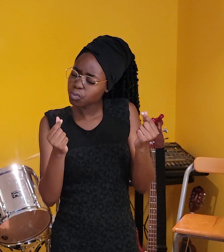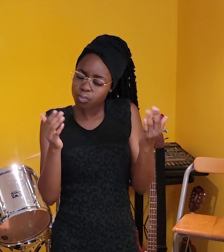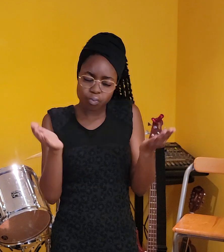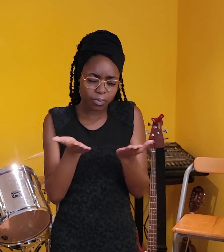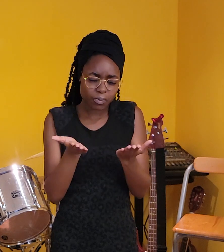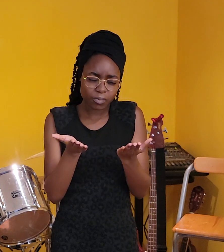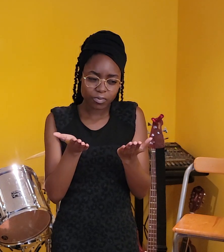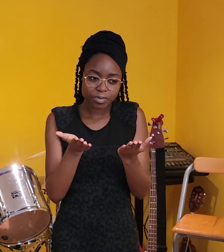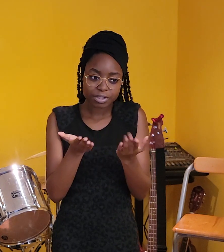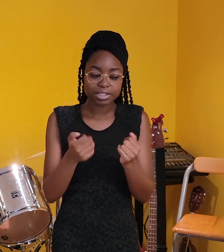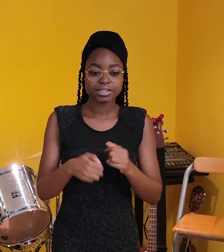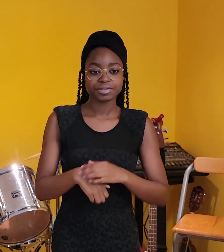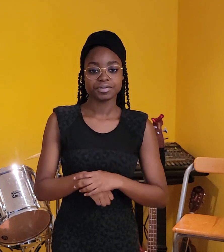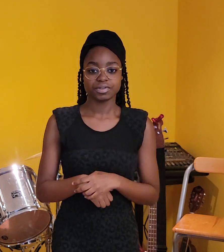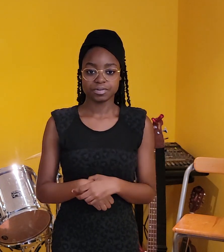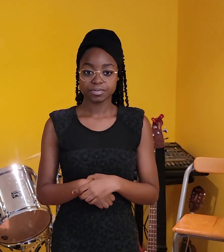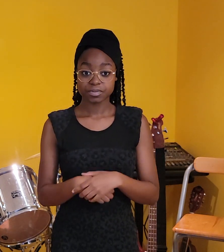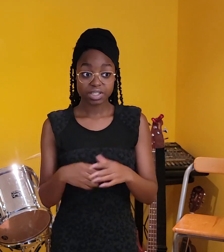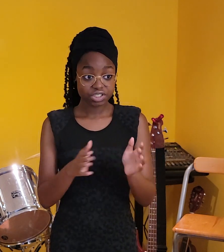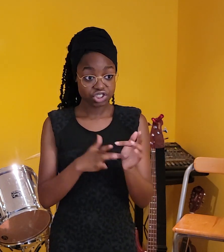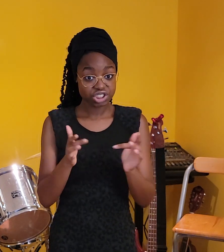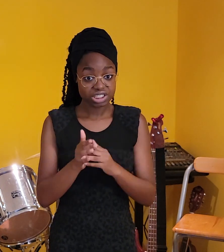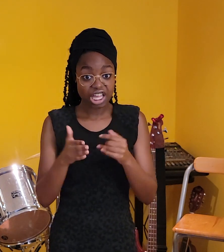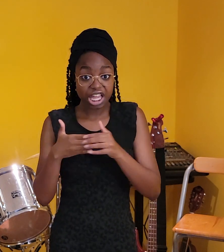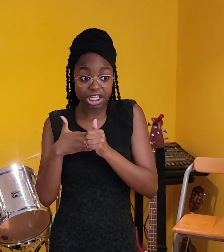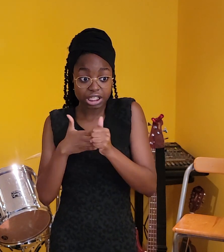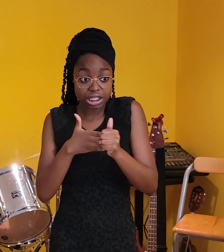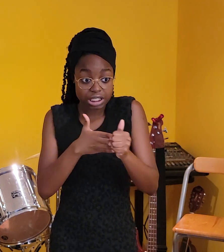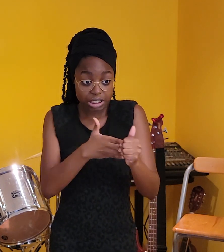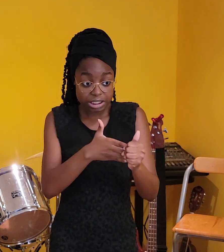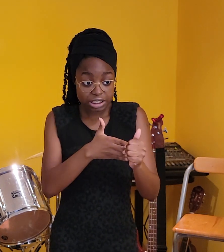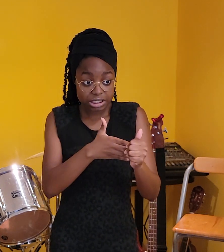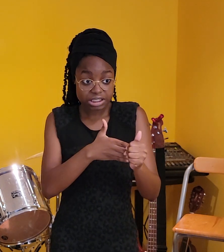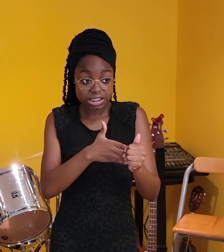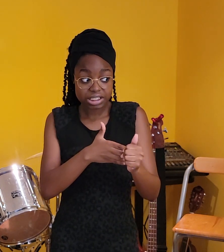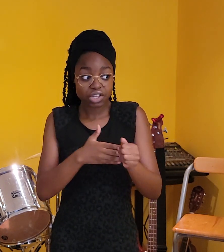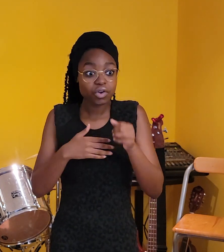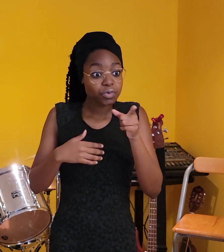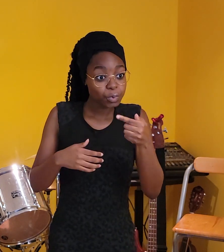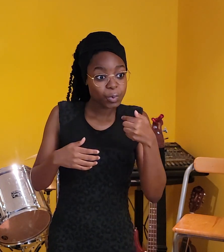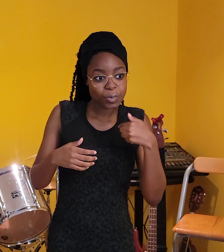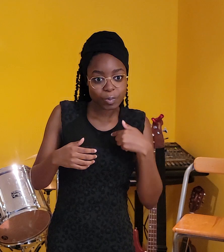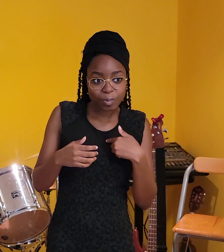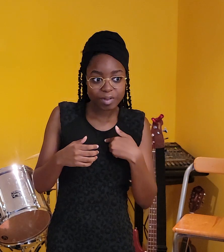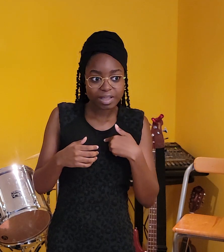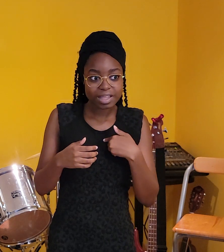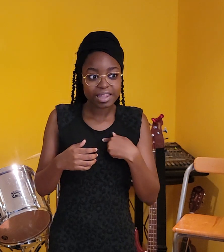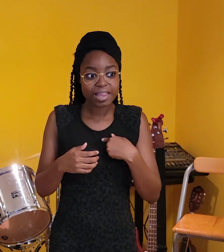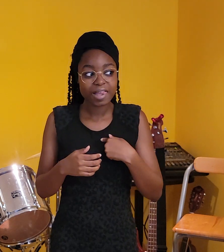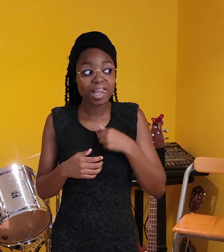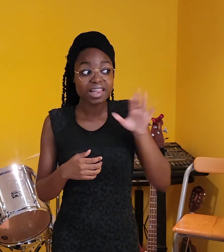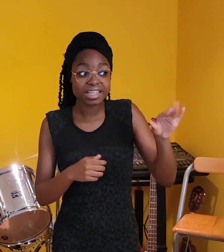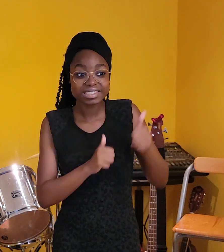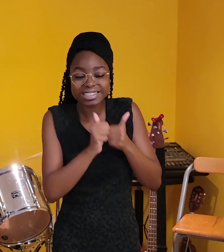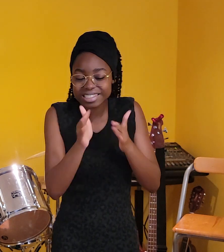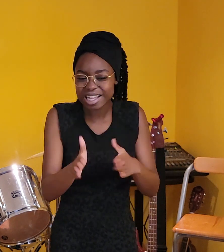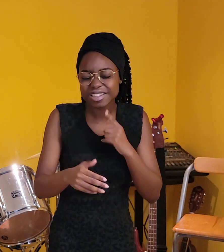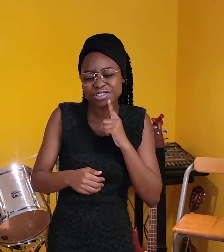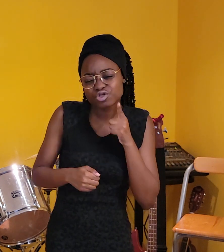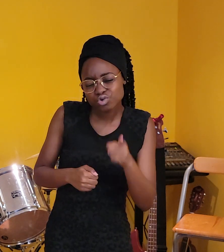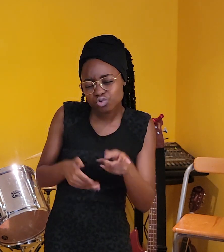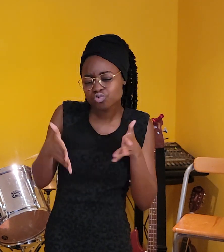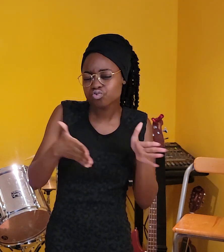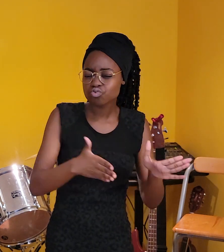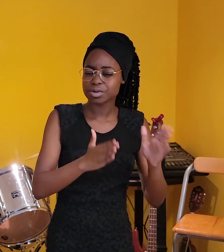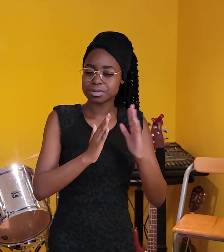Jesus leads them and you and I today to the original pattern, the biblical way of praying.